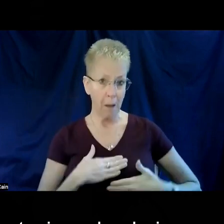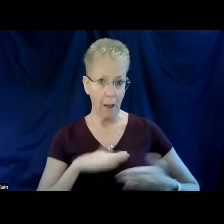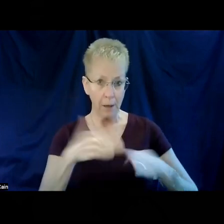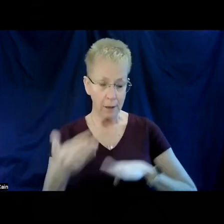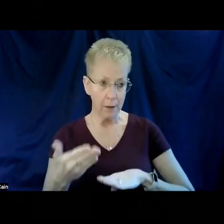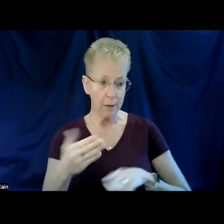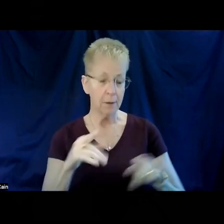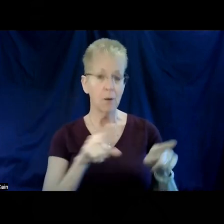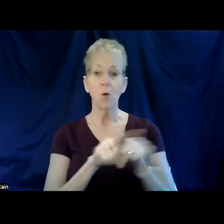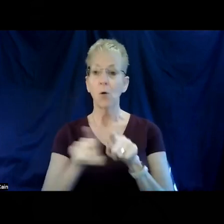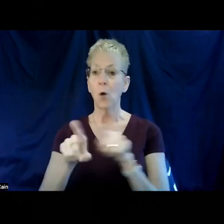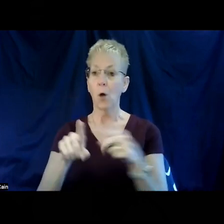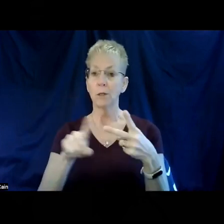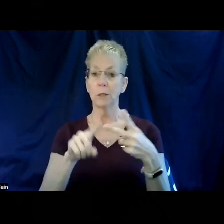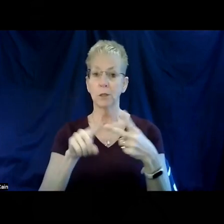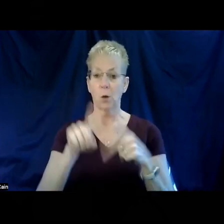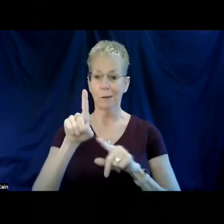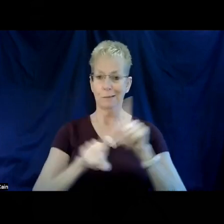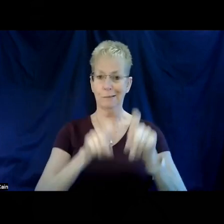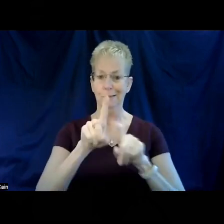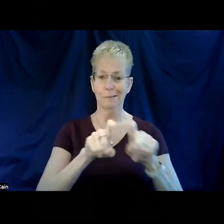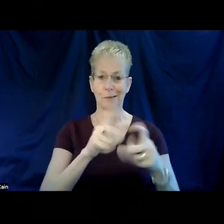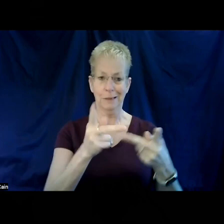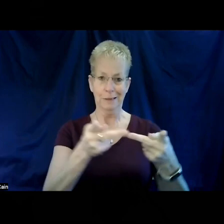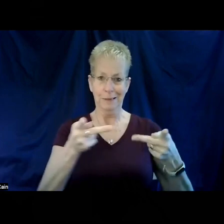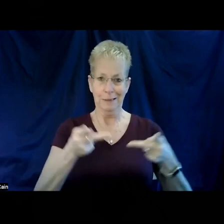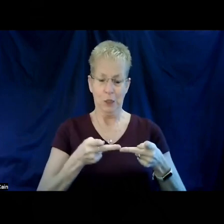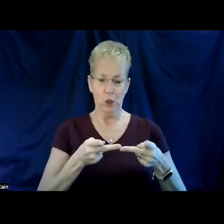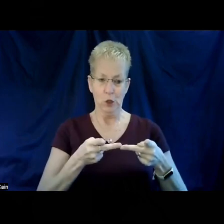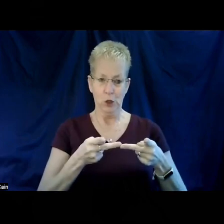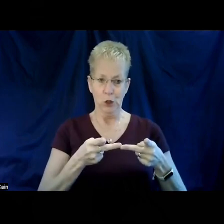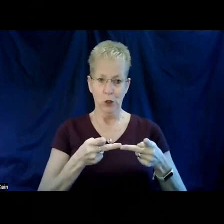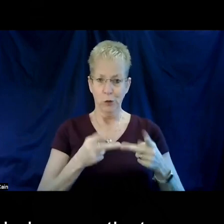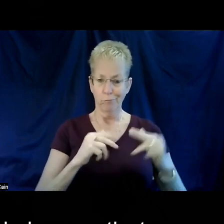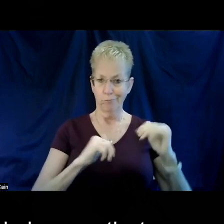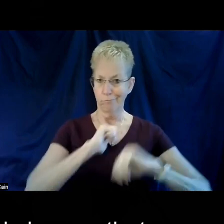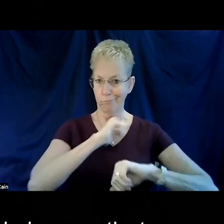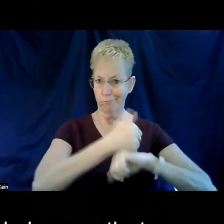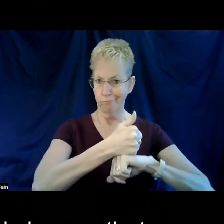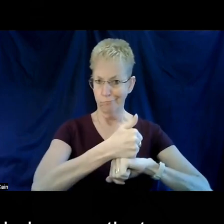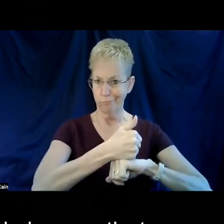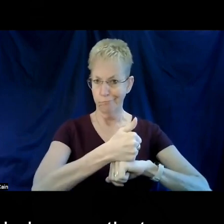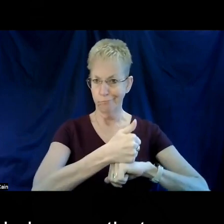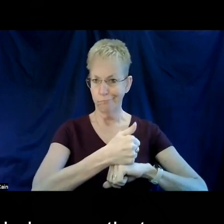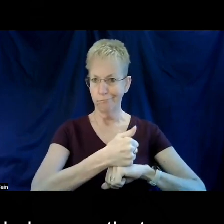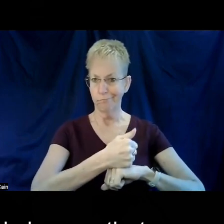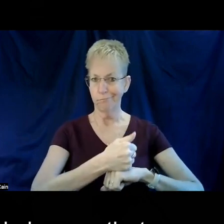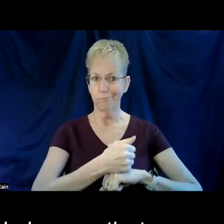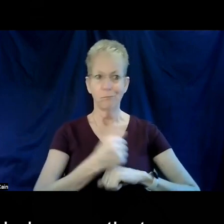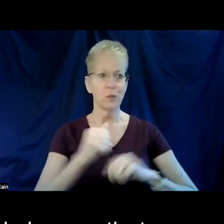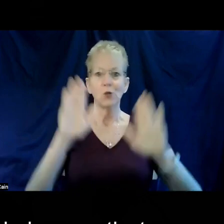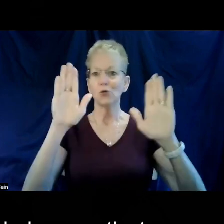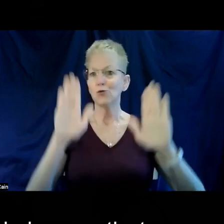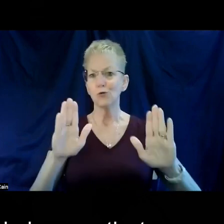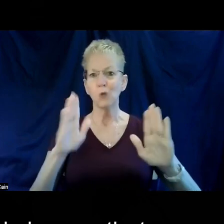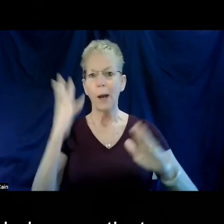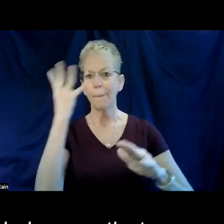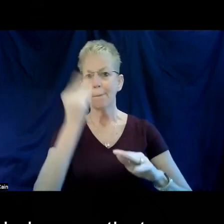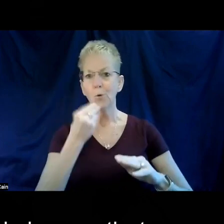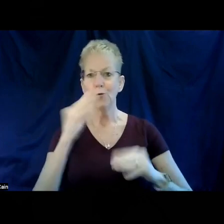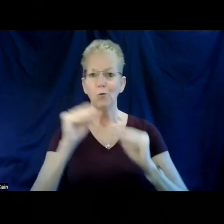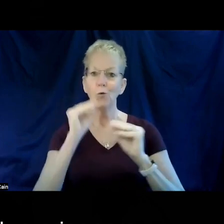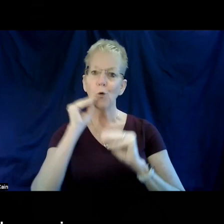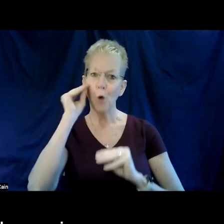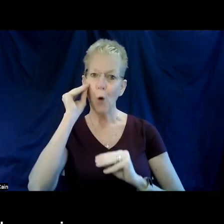an interrogation center in one of these great stately homes that the government